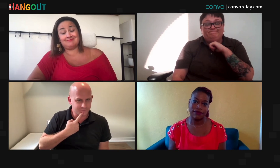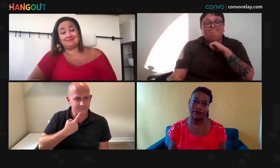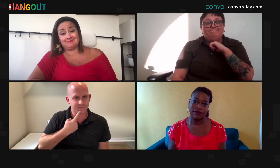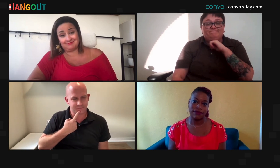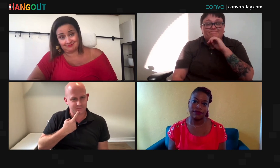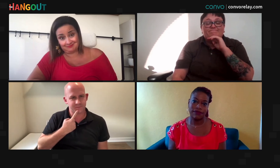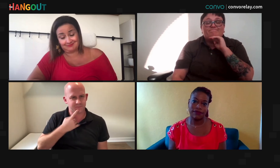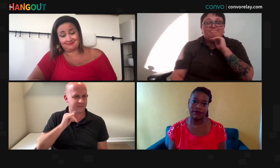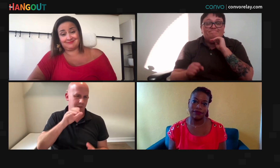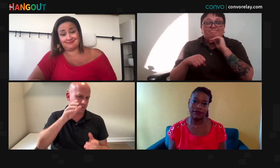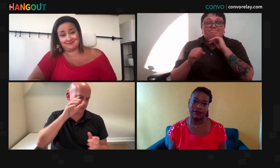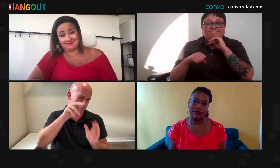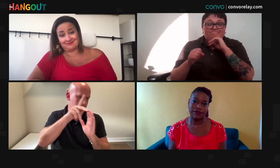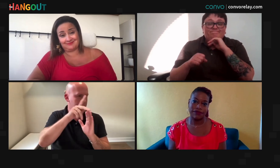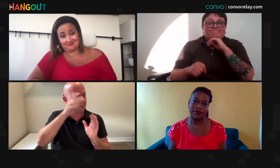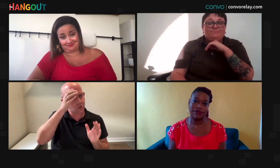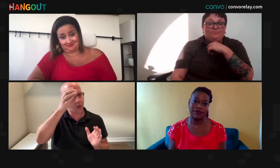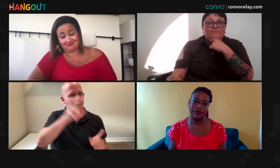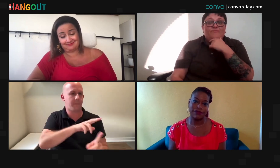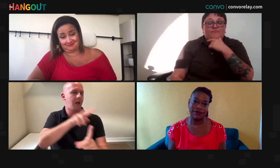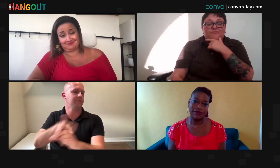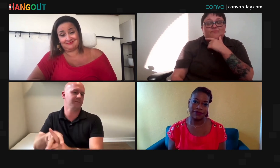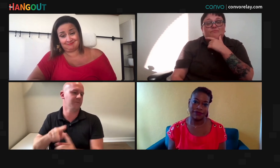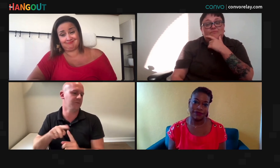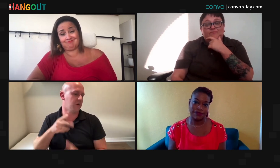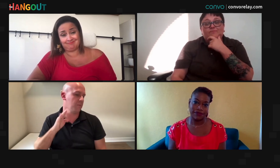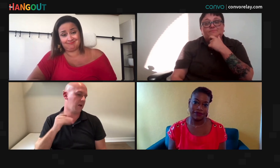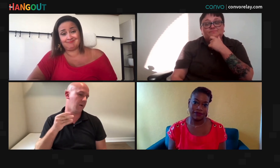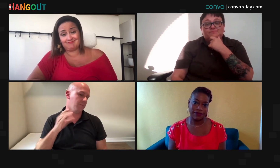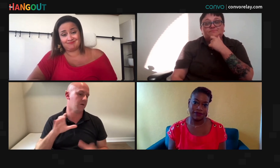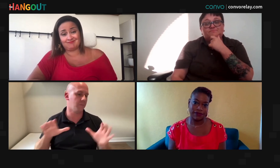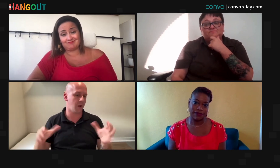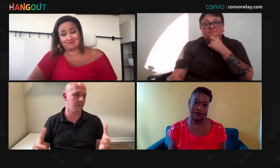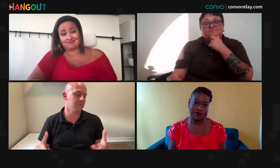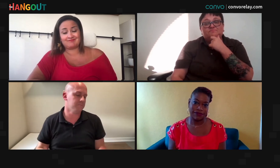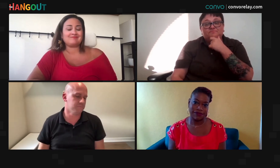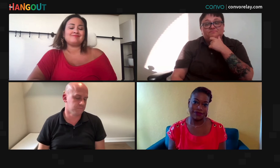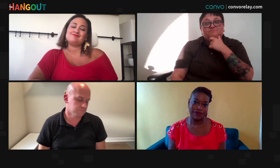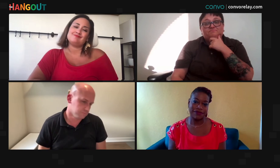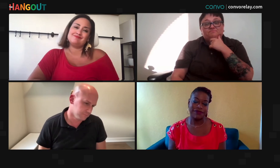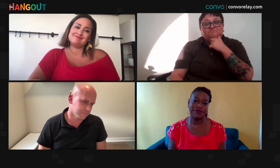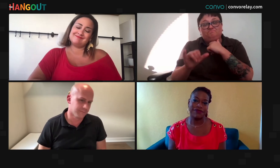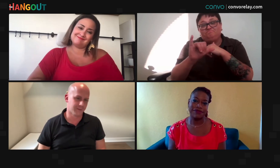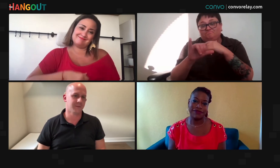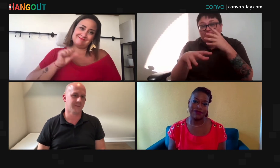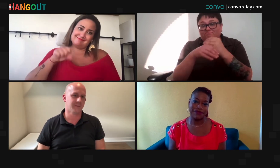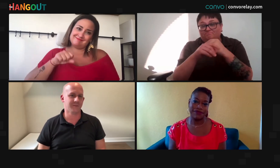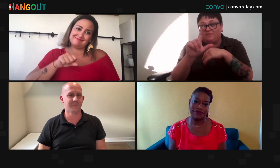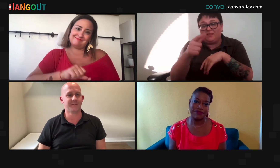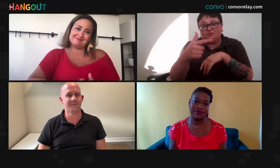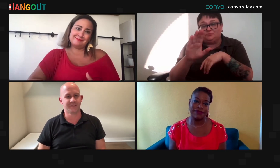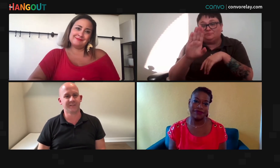understanding of being what it's like to be deaf is one of a kind. And the same concept applies to the